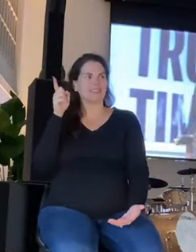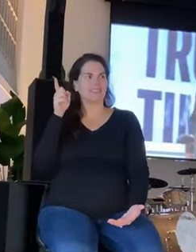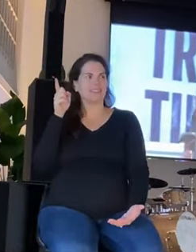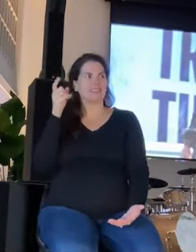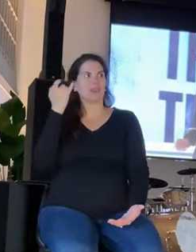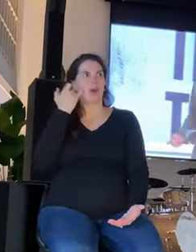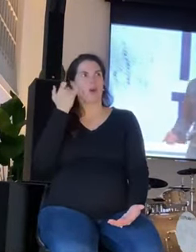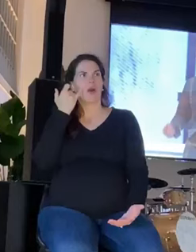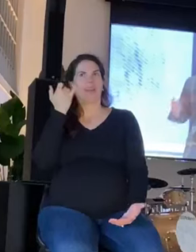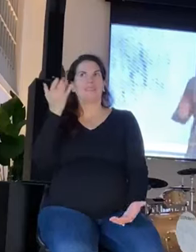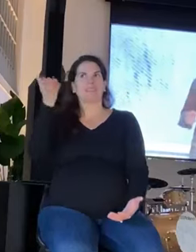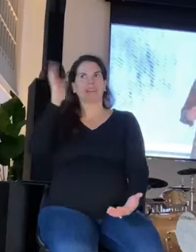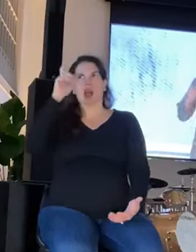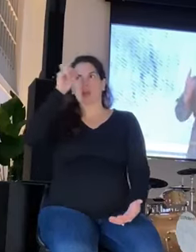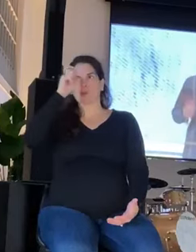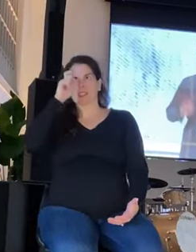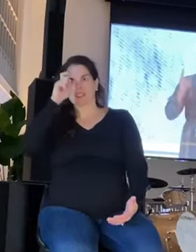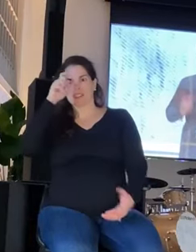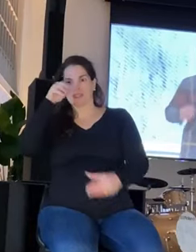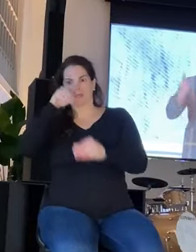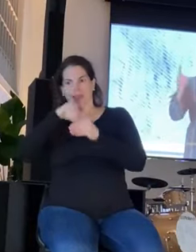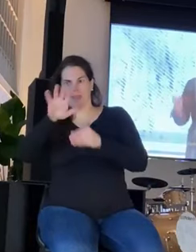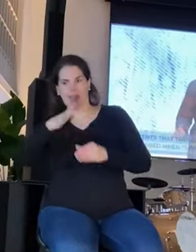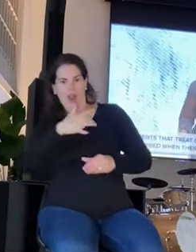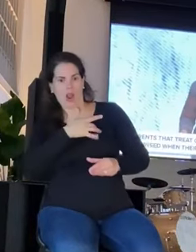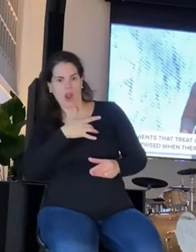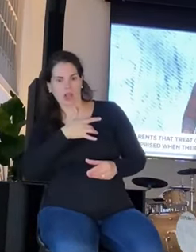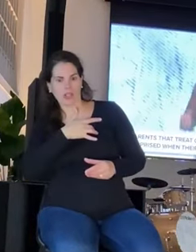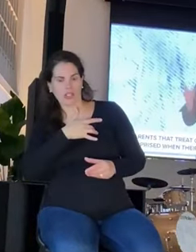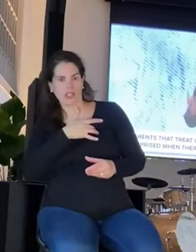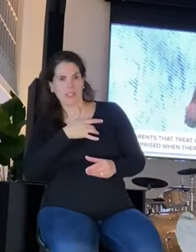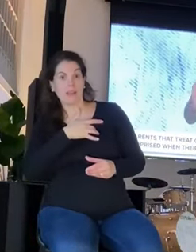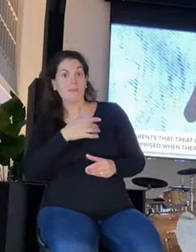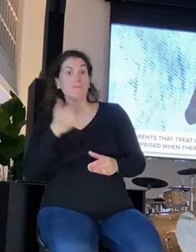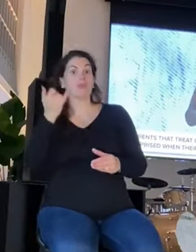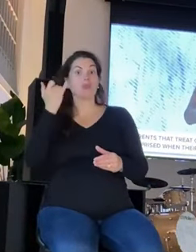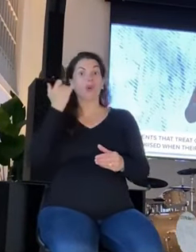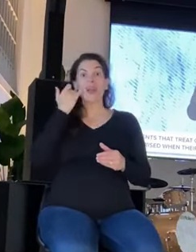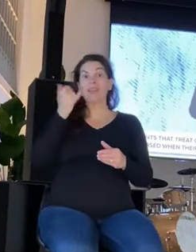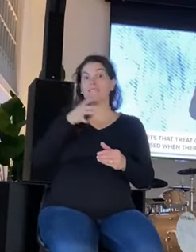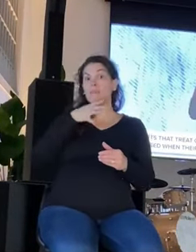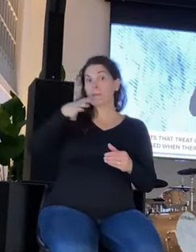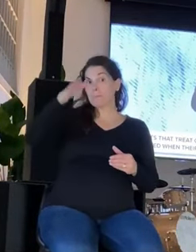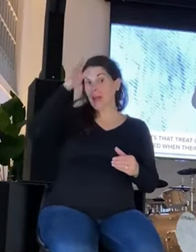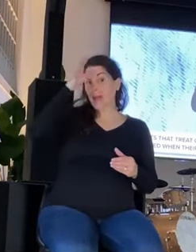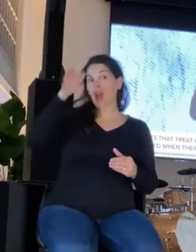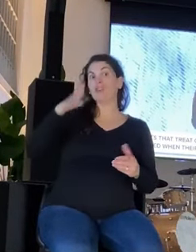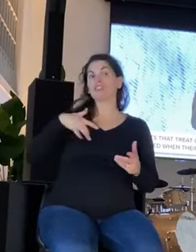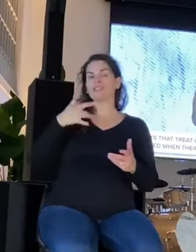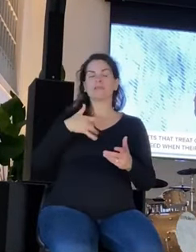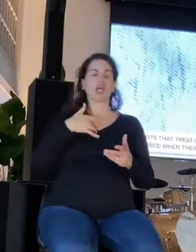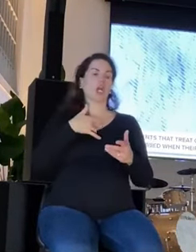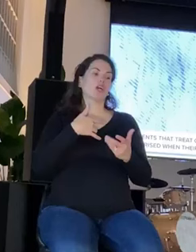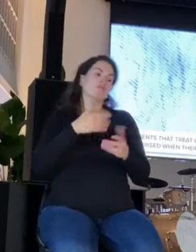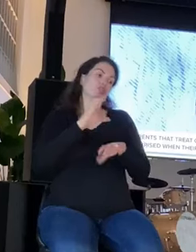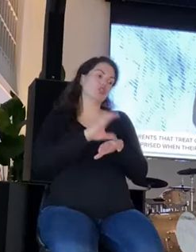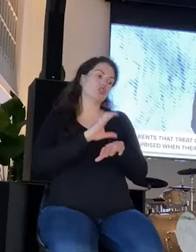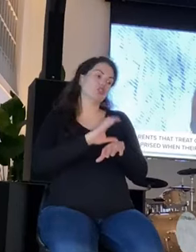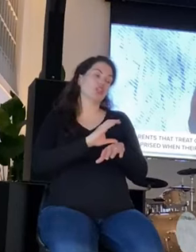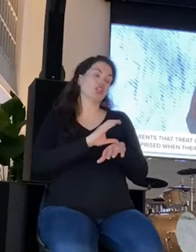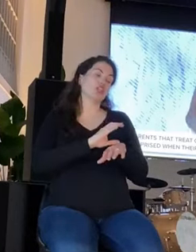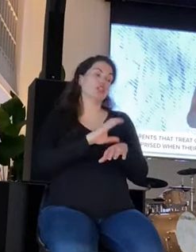your heart. You've heard me say before that parents that treat church as optional shouldn't be surprised when their kids treat Jesus